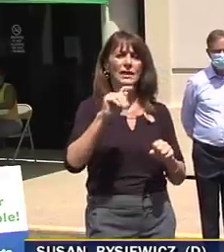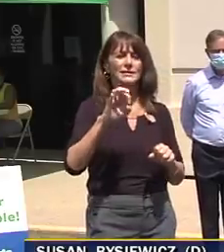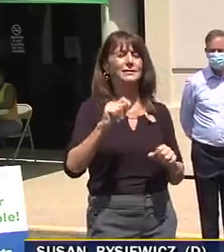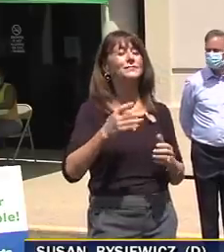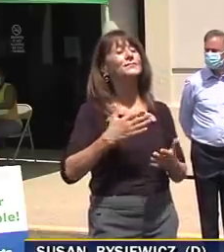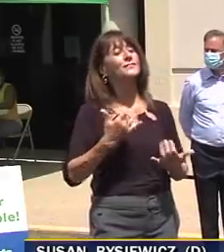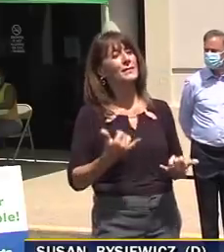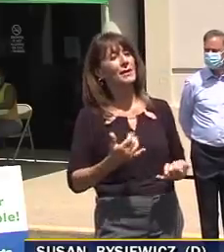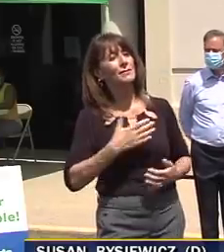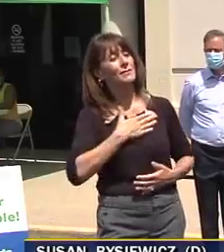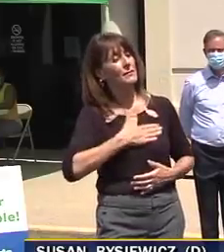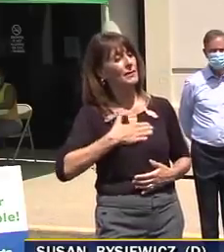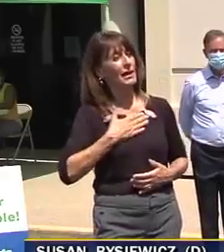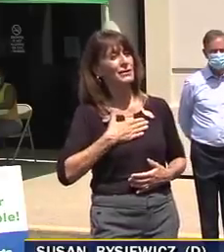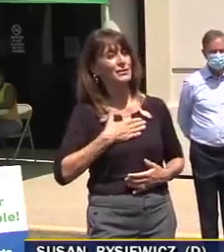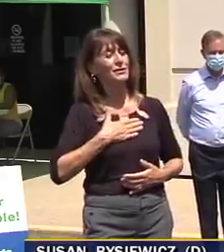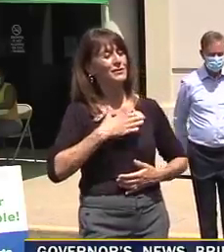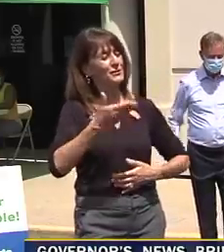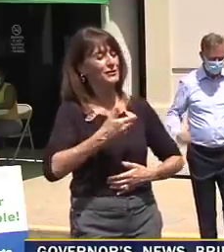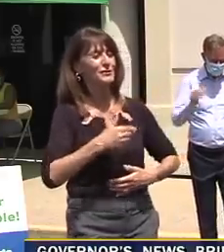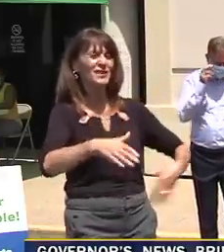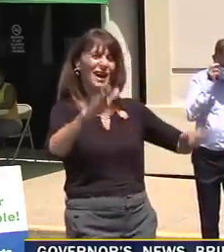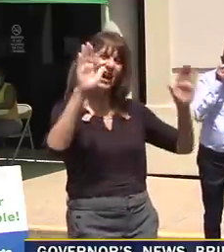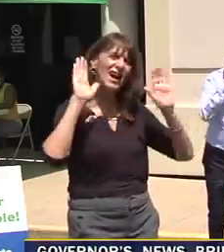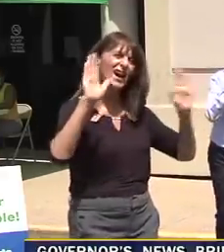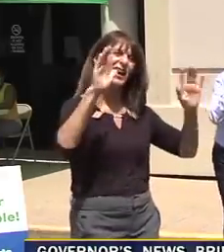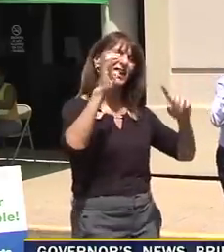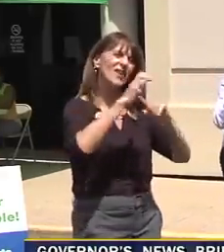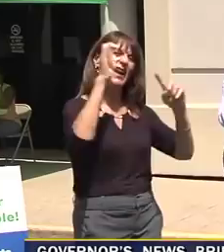pleasure to introduce our great governor, Ned Lamont.